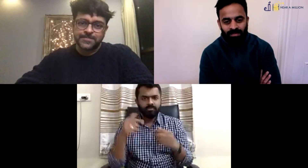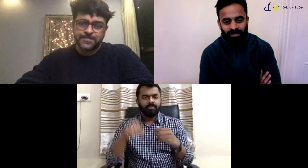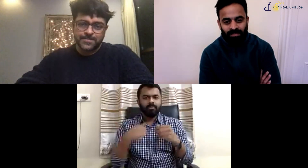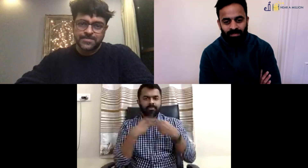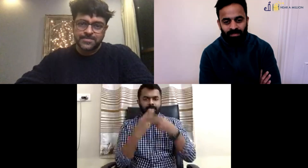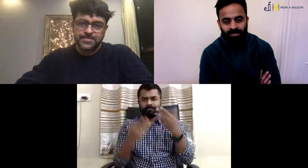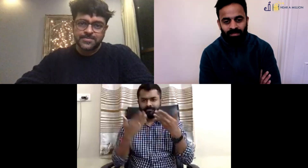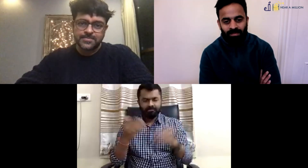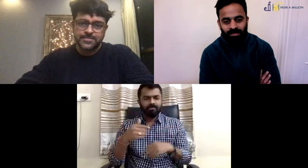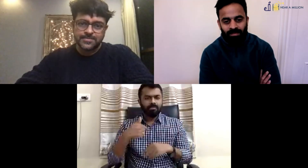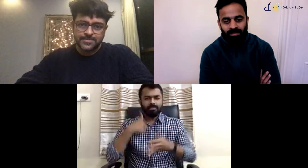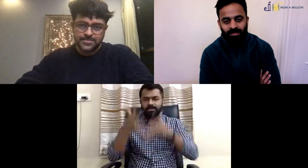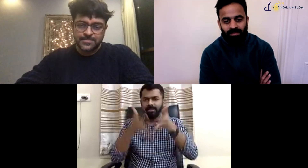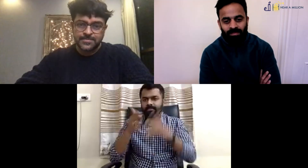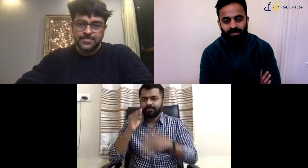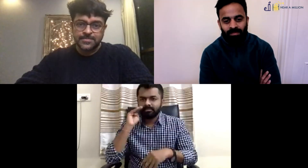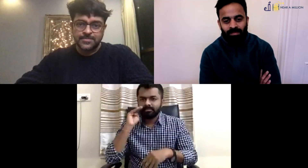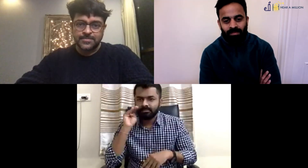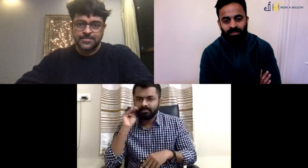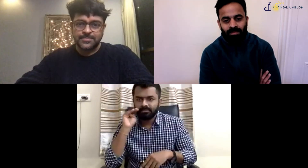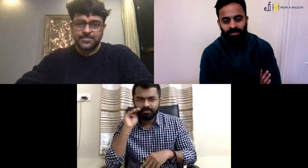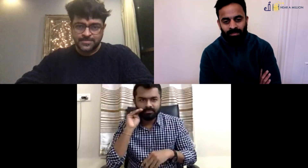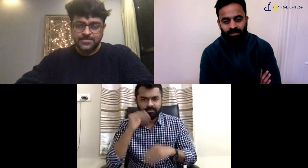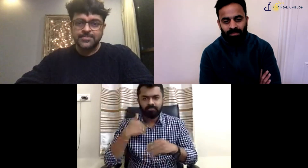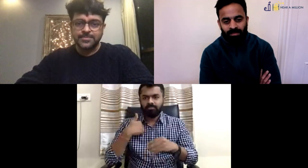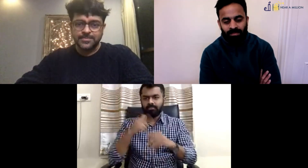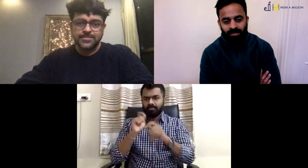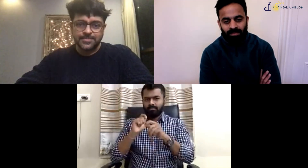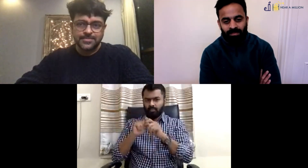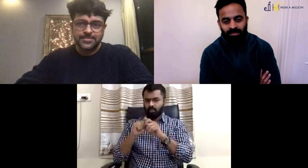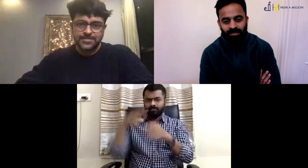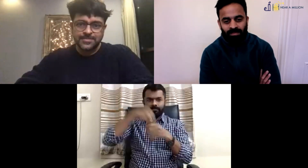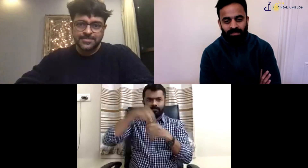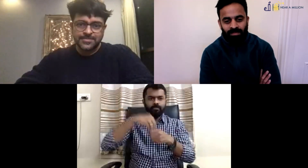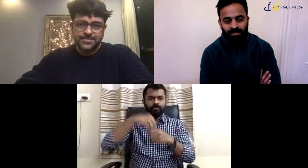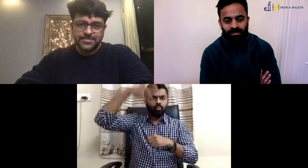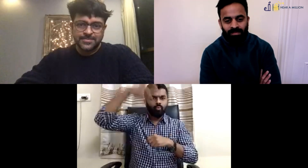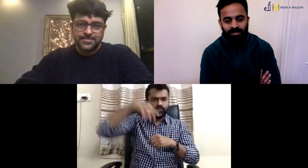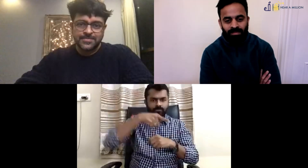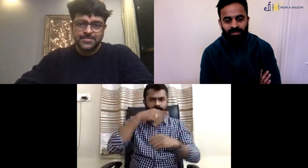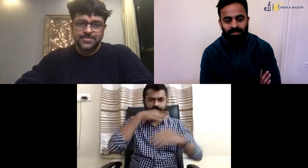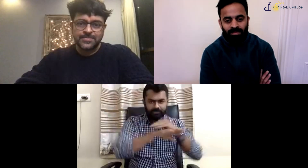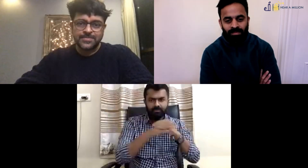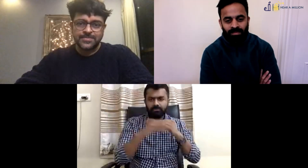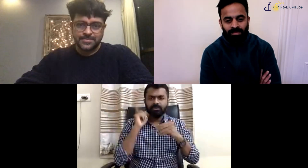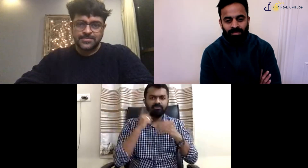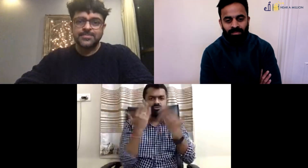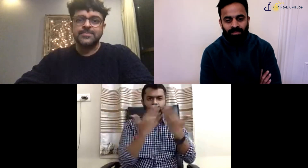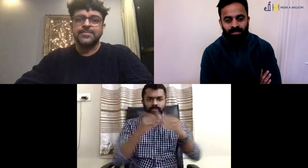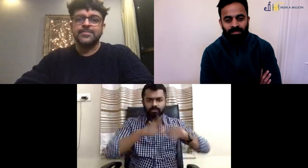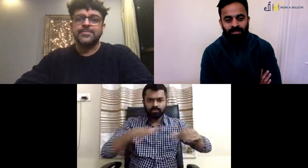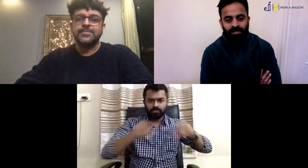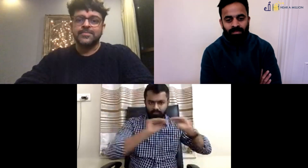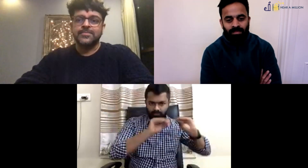so we talked, and I would like to share the experience. This is my sign name. So I'm